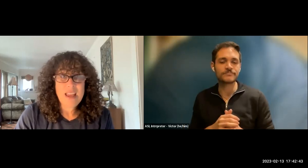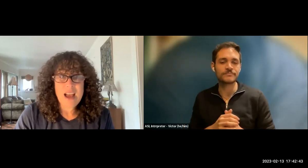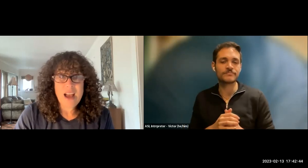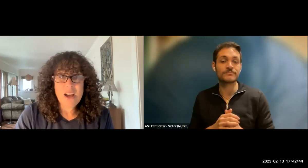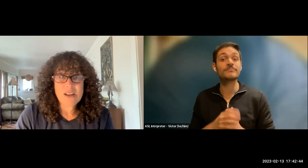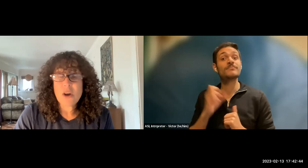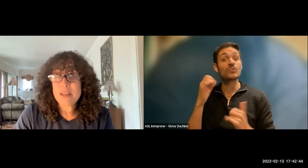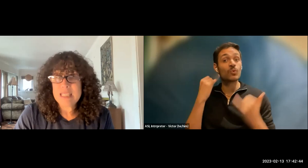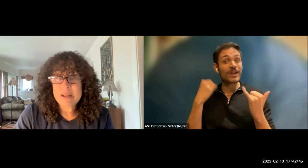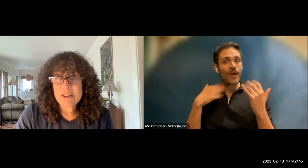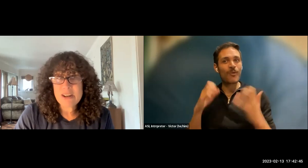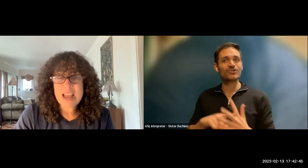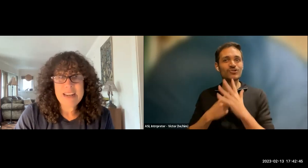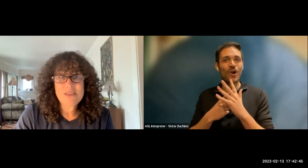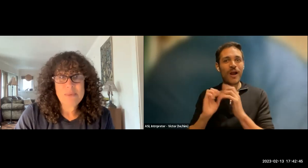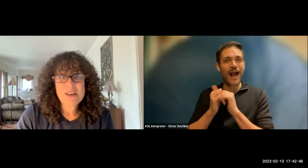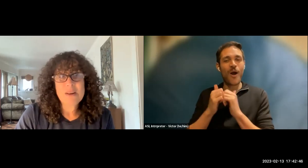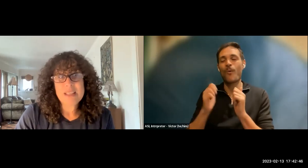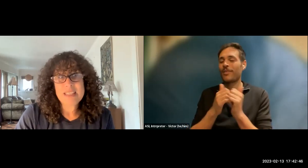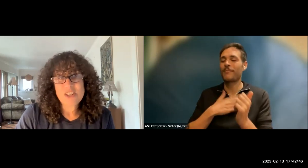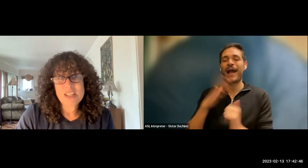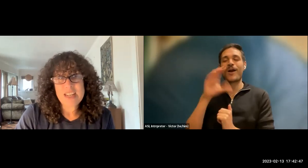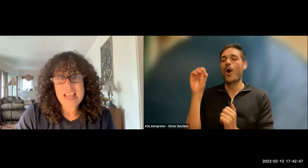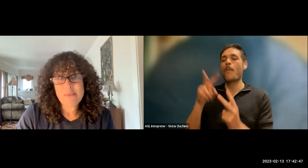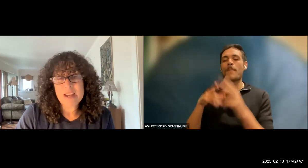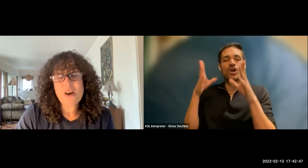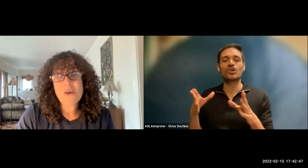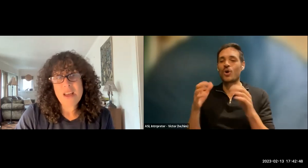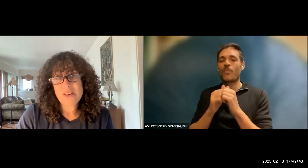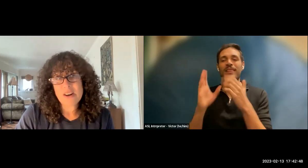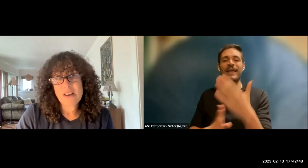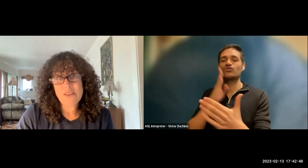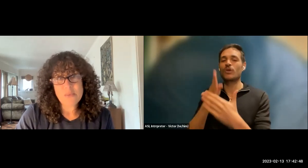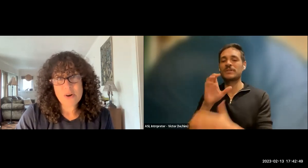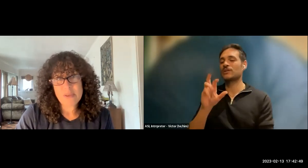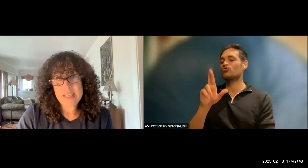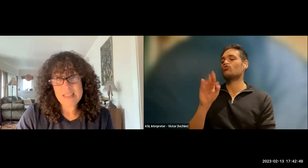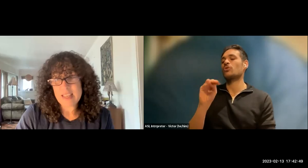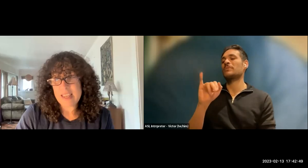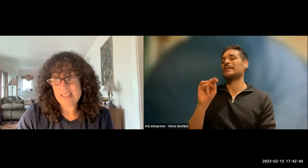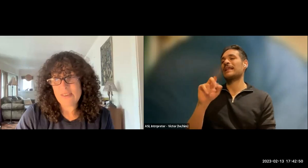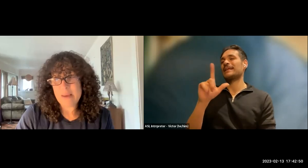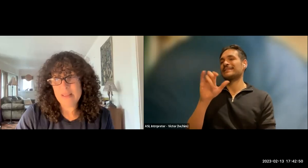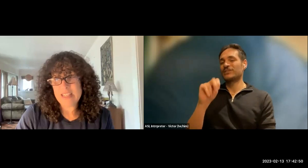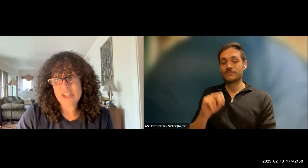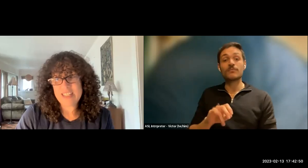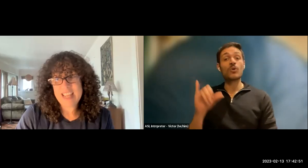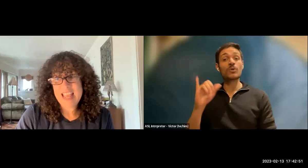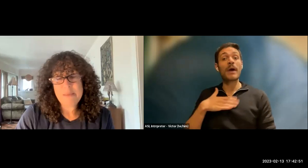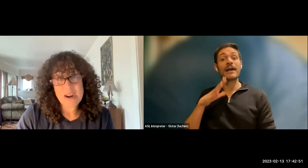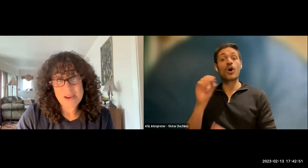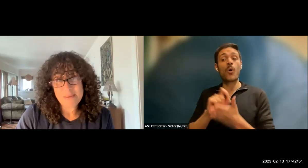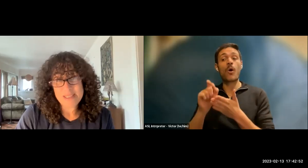my co-conspirator at Interrupting Criminalization and my co-author of No More Police, A Case for